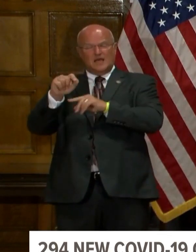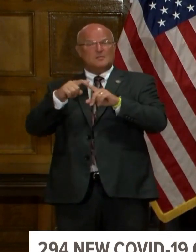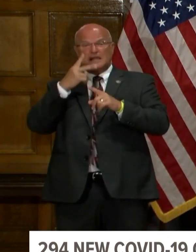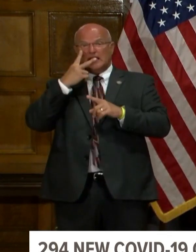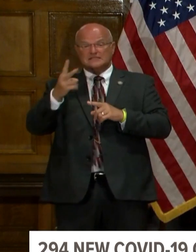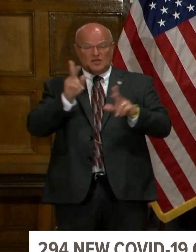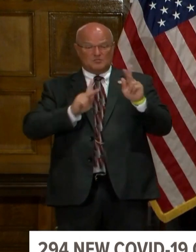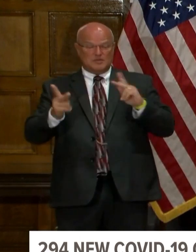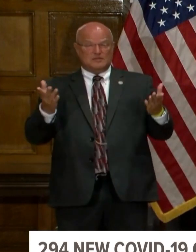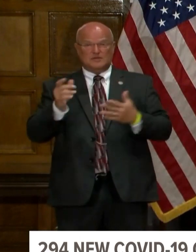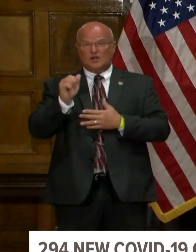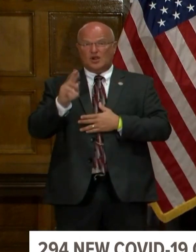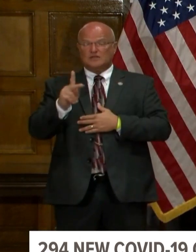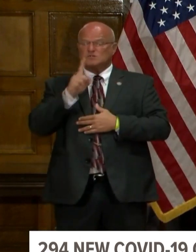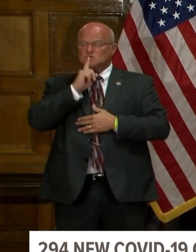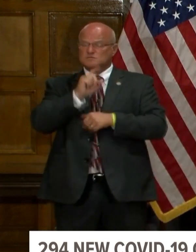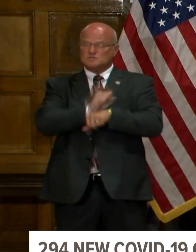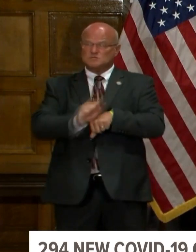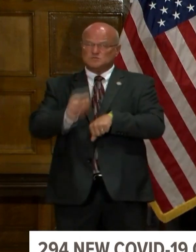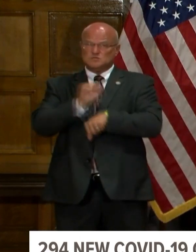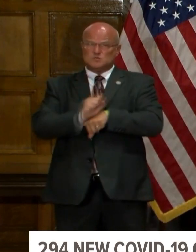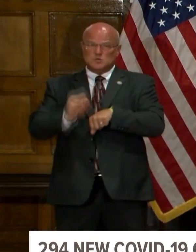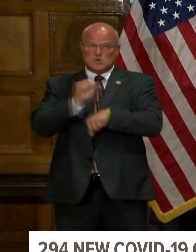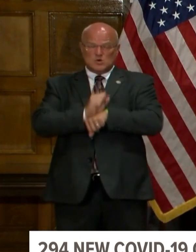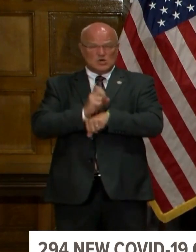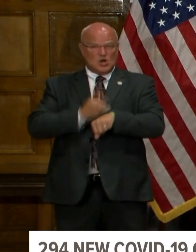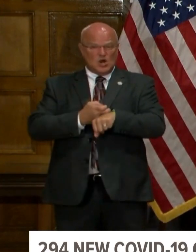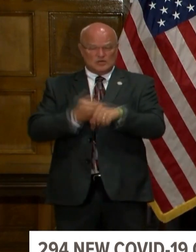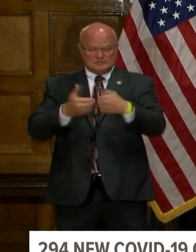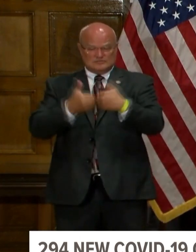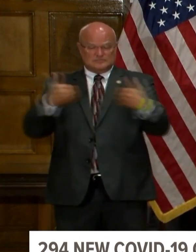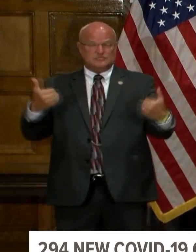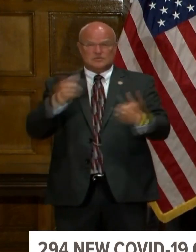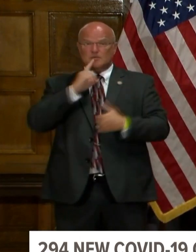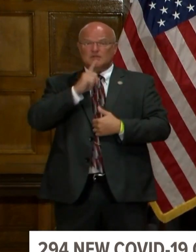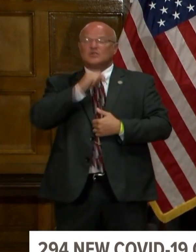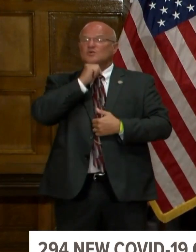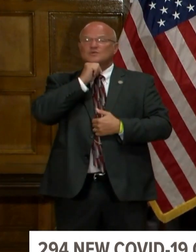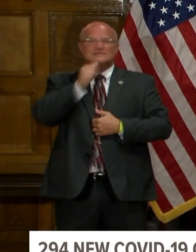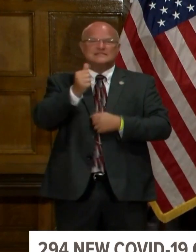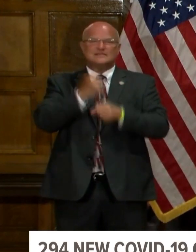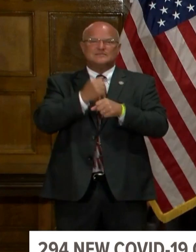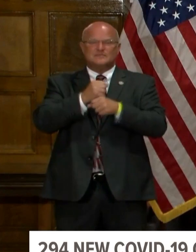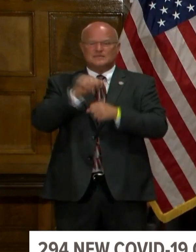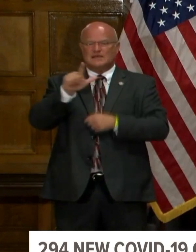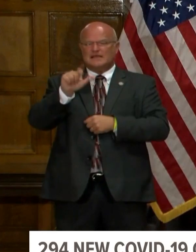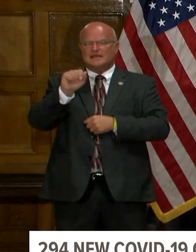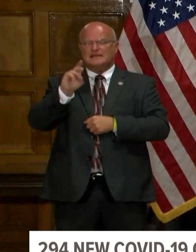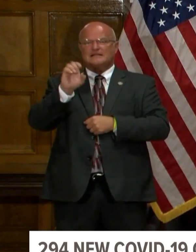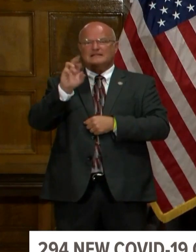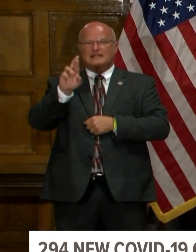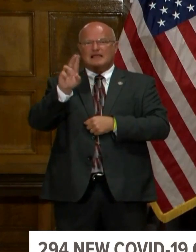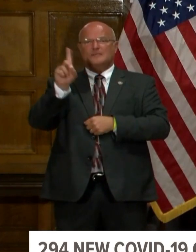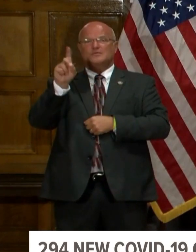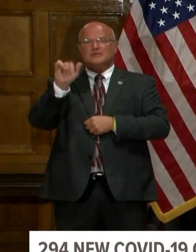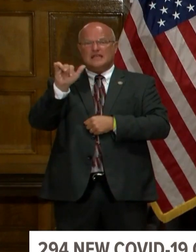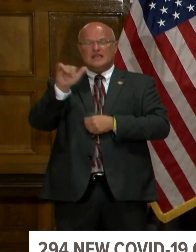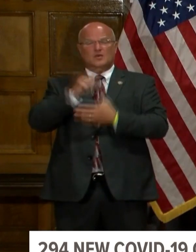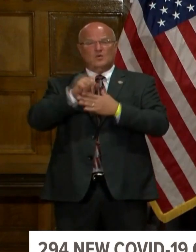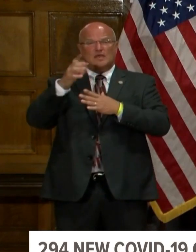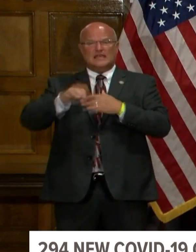saw Arkansans making a real effort to make sure that we didn't make Labor Day weekend like Memorial